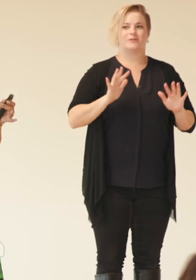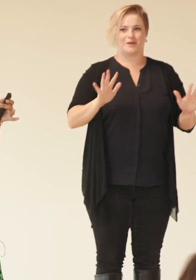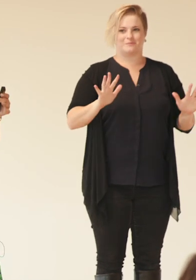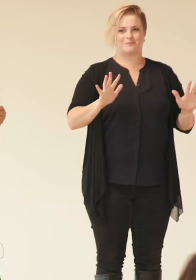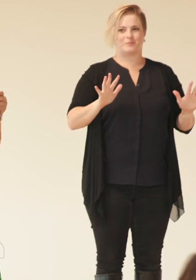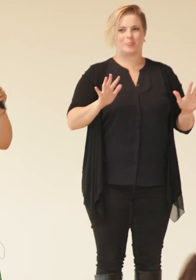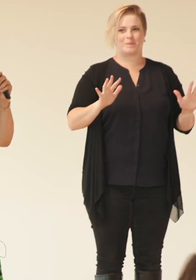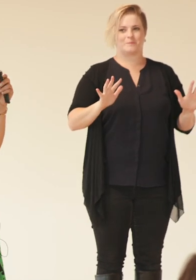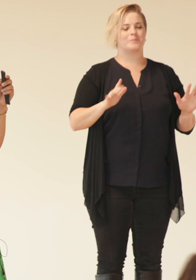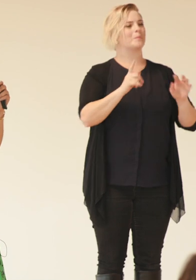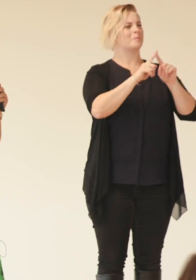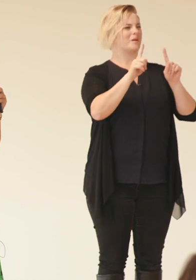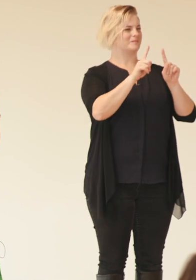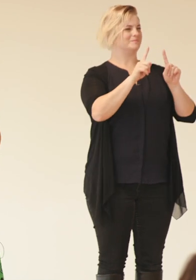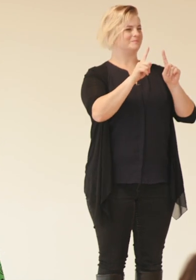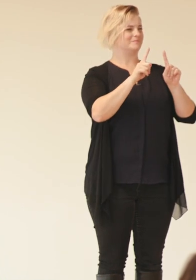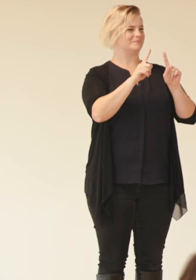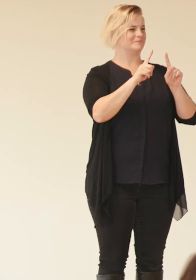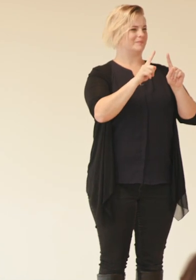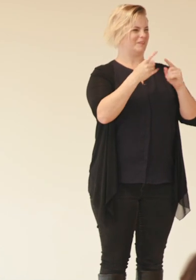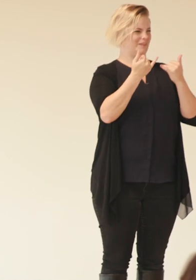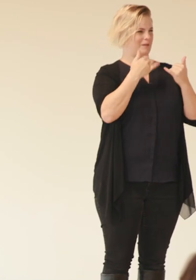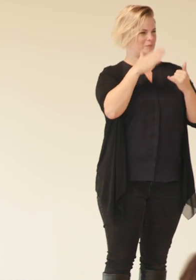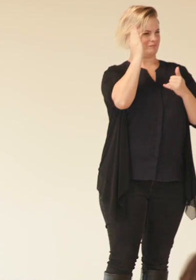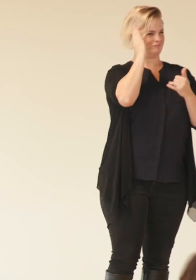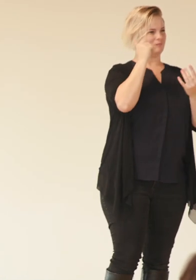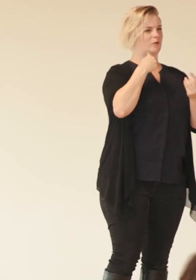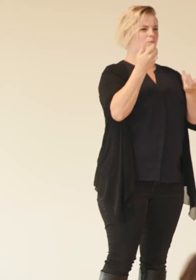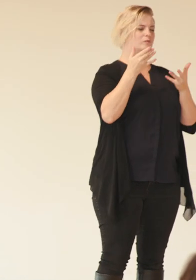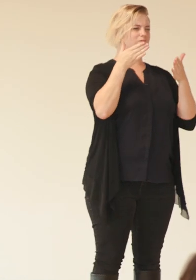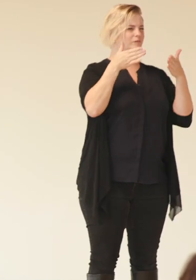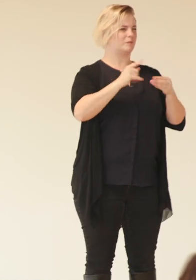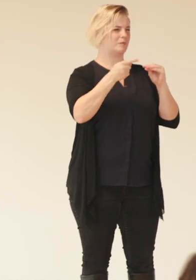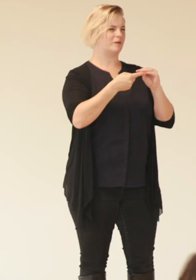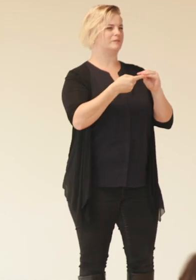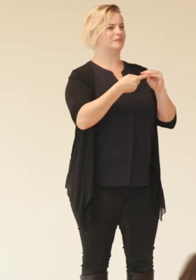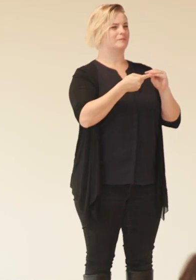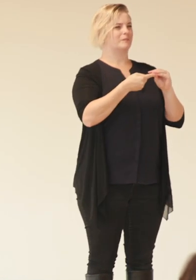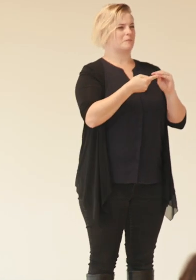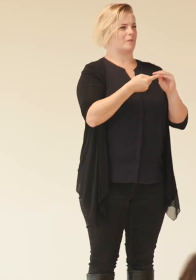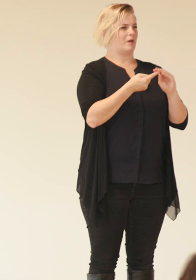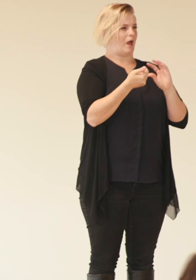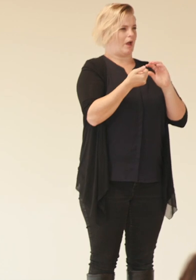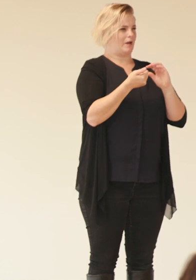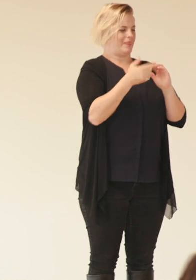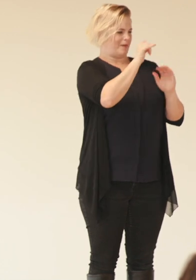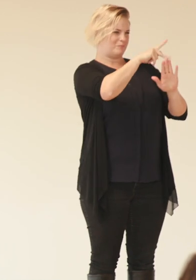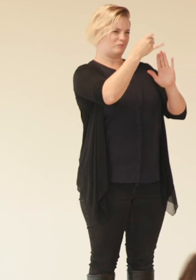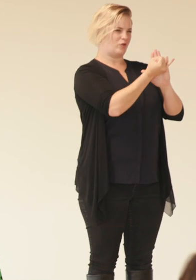But I want to tell you a little bit about how, you know, what was kind of like the first thing when I knew that I wanted to do this thing.